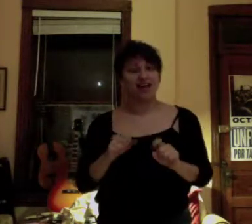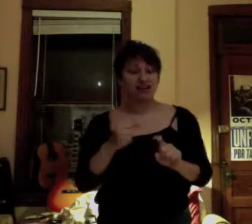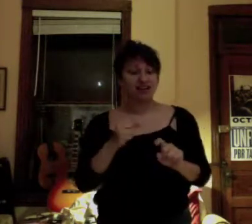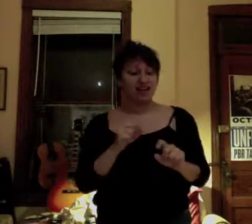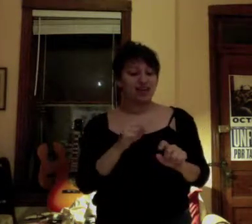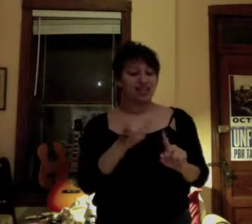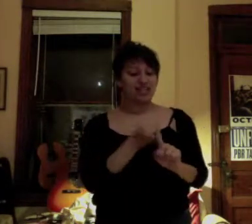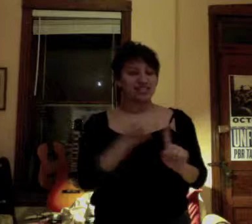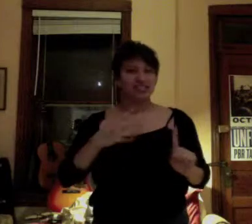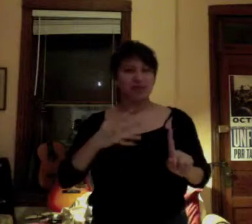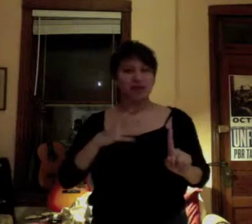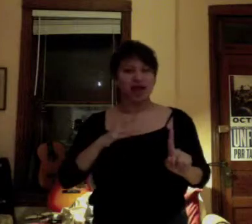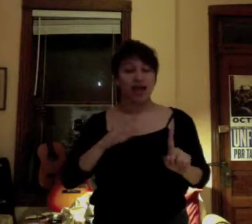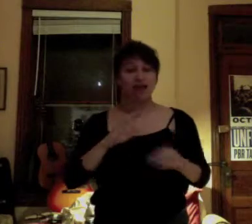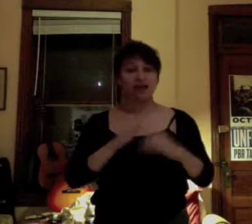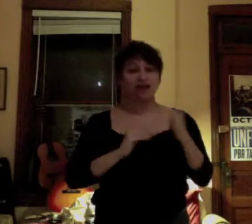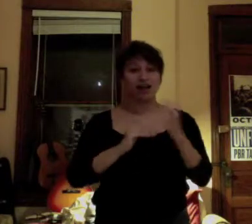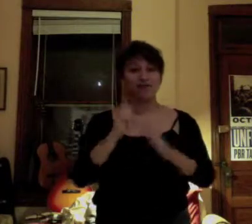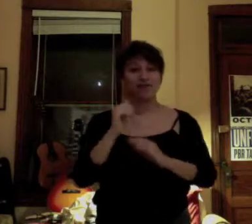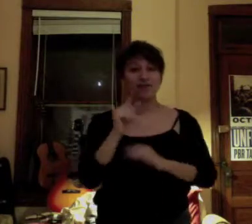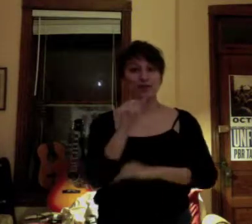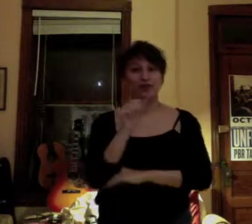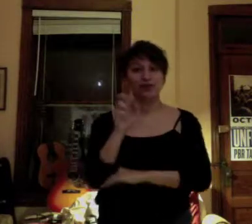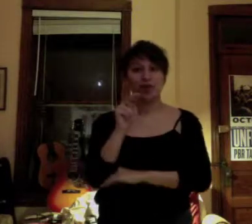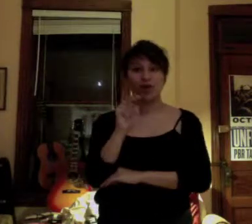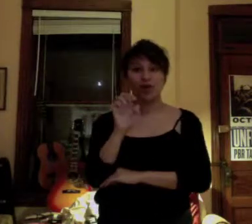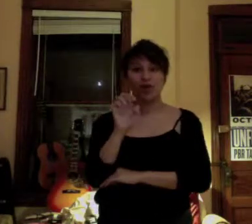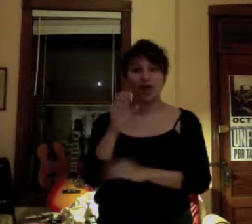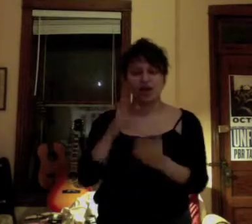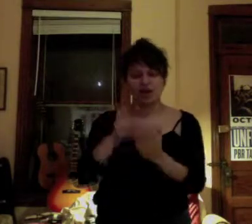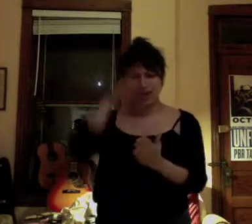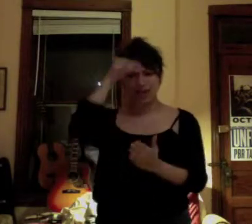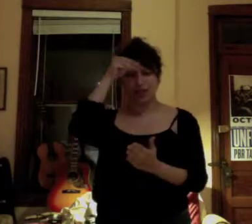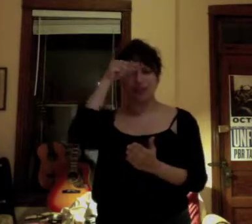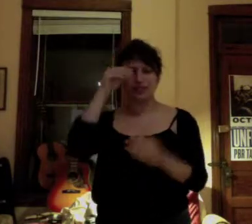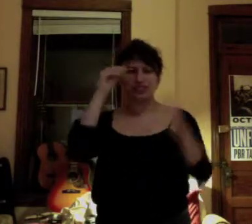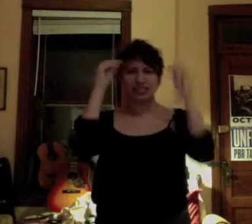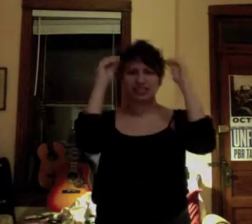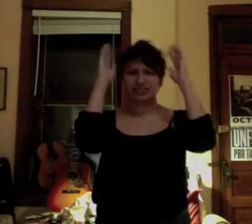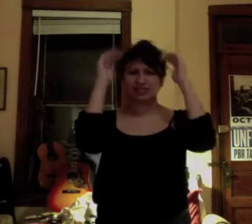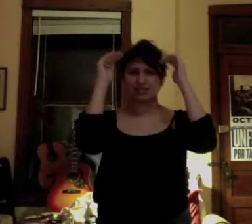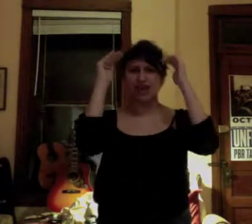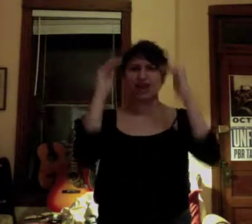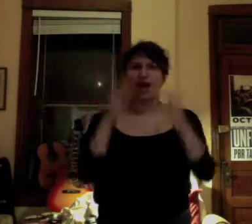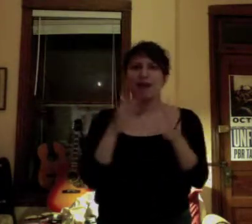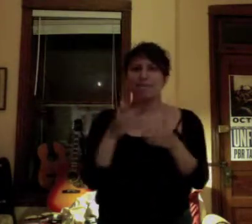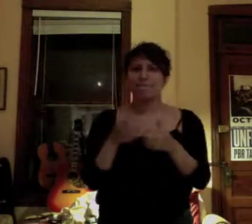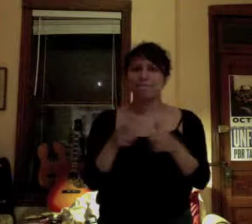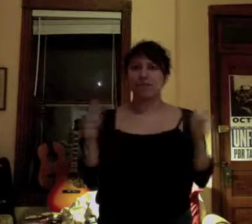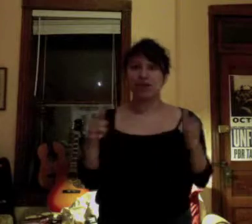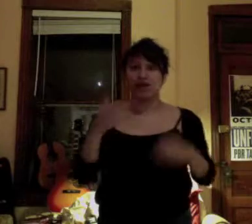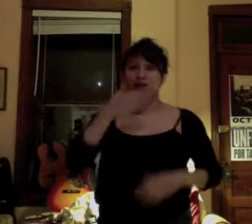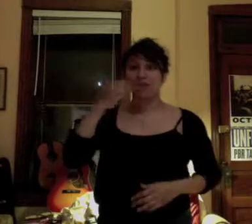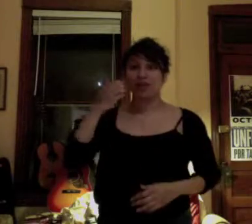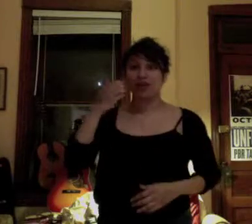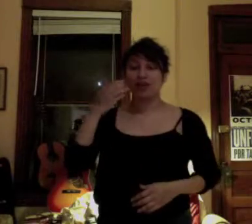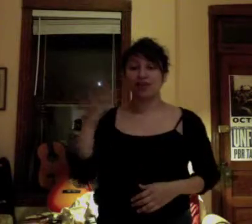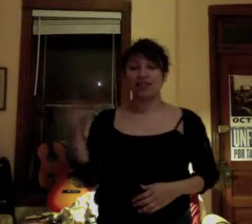expect bigger and better things of ourselves, we will enhance our ability to live more fully with a